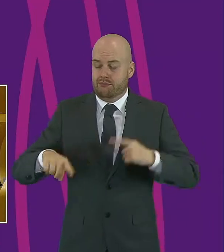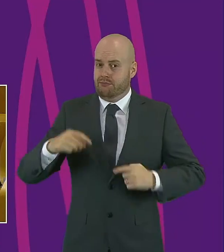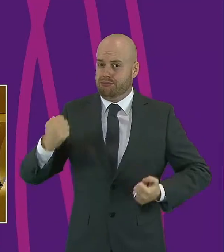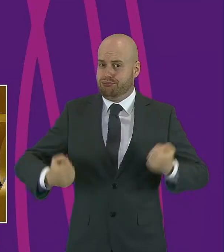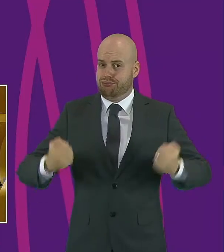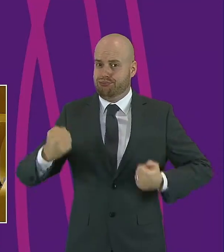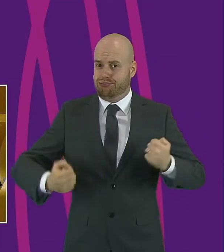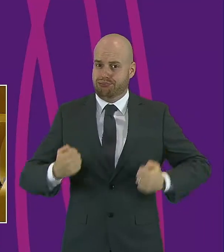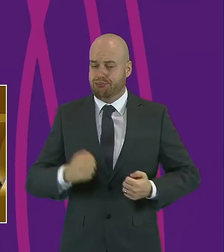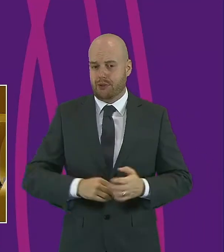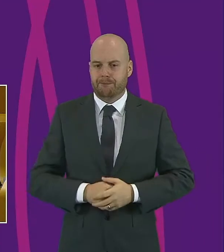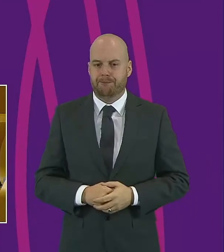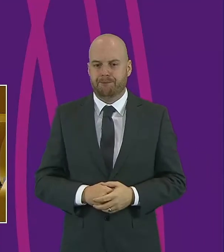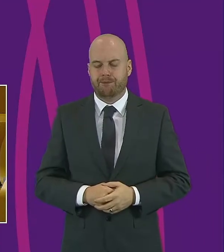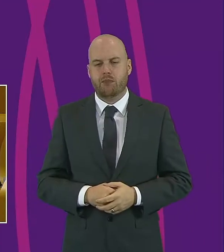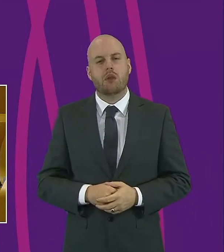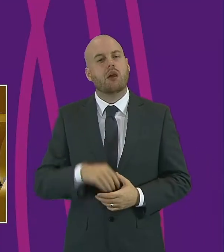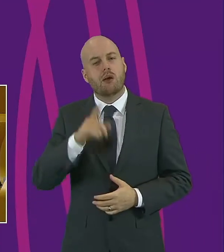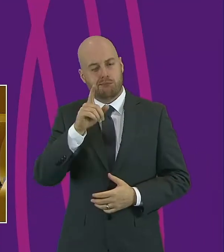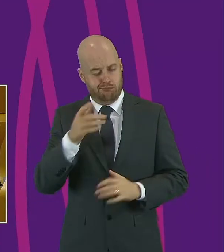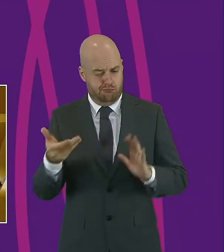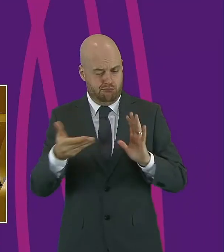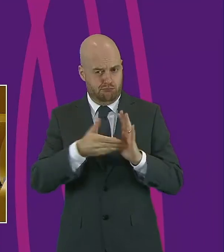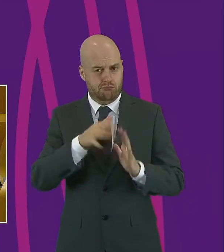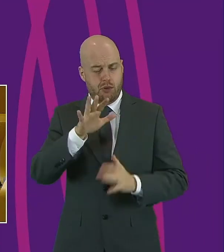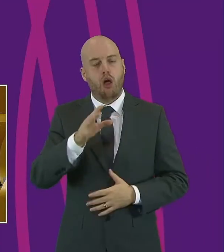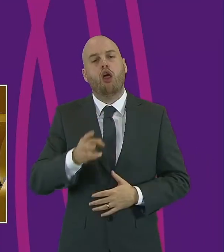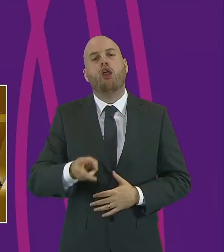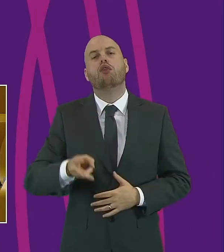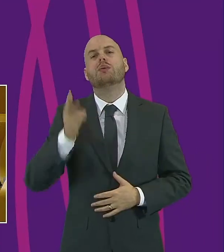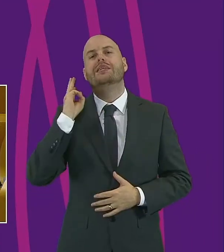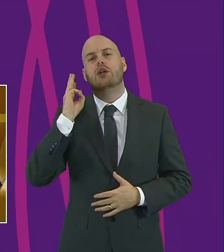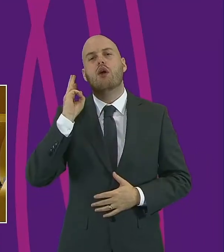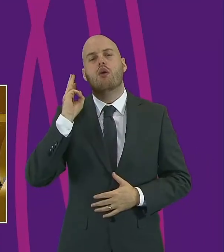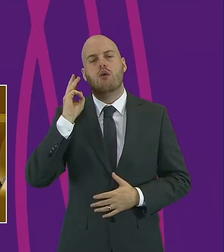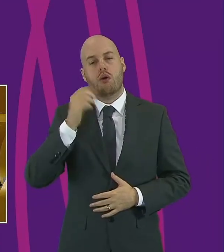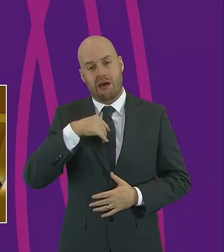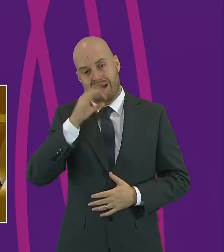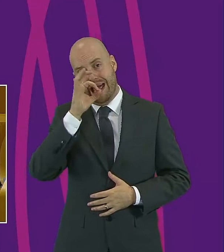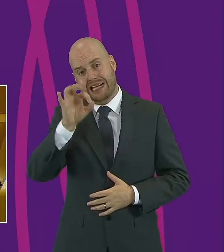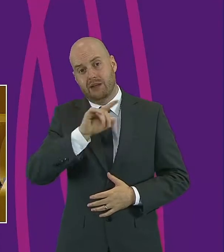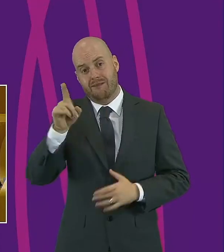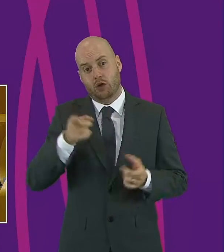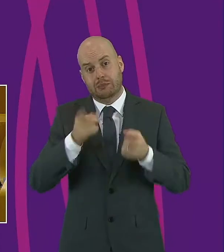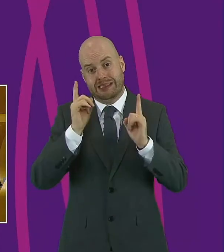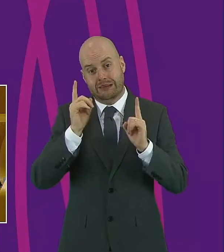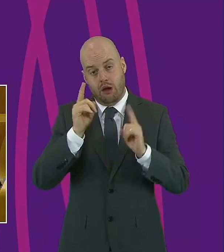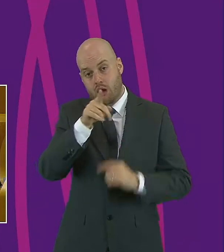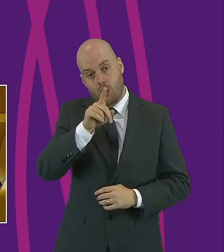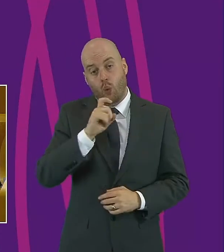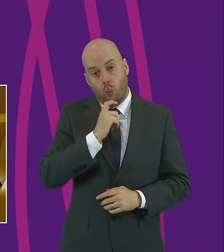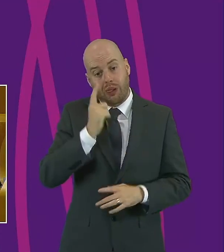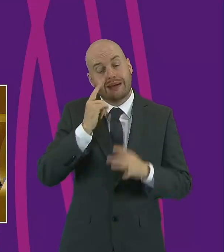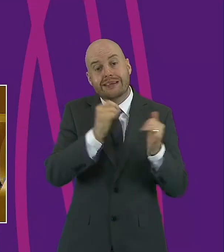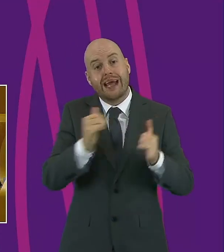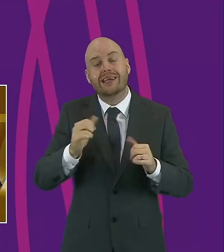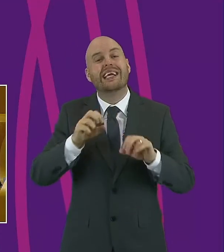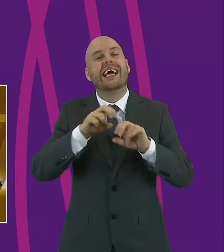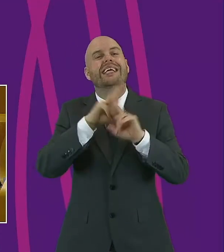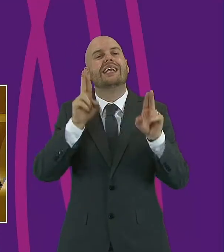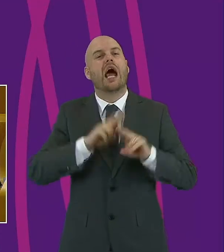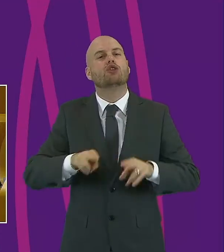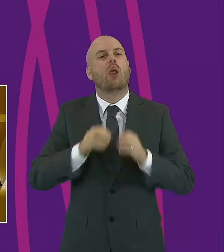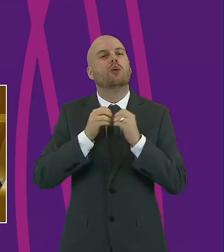Three weeks ago, I asked the First Minister if she would test all international students on arrival to keep them